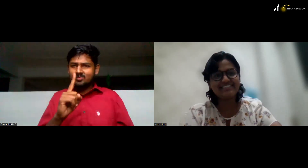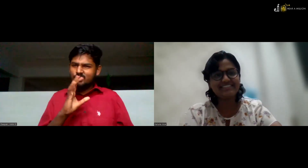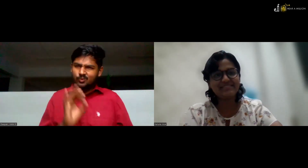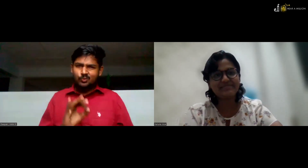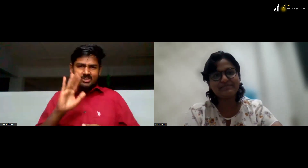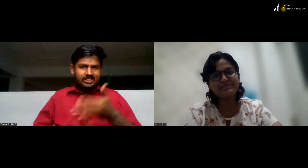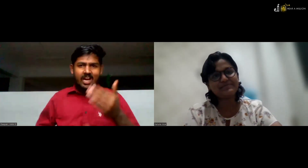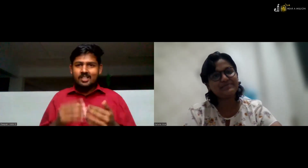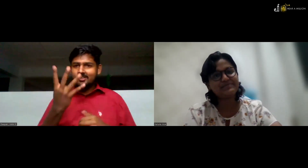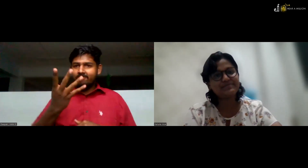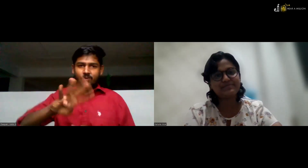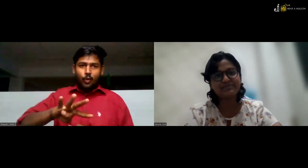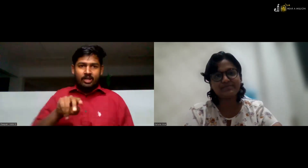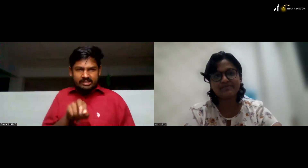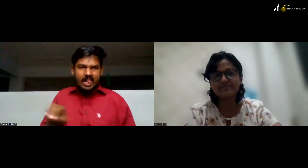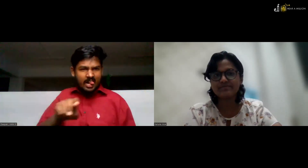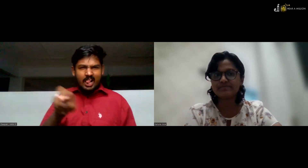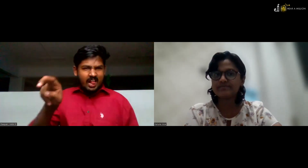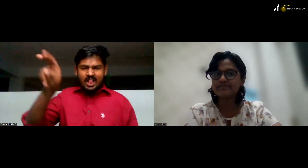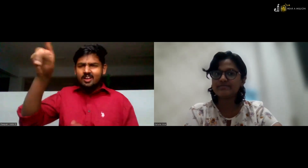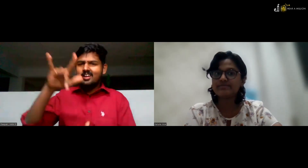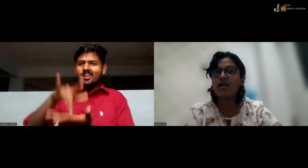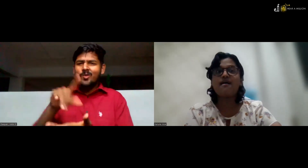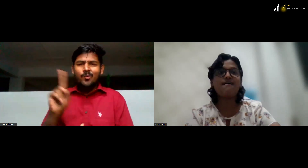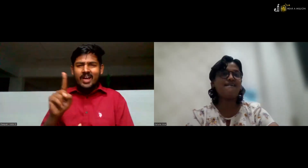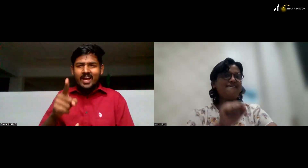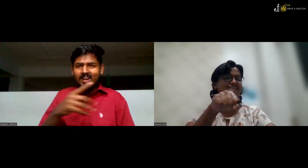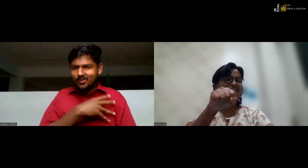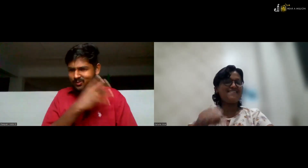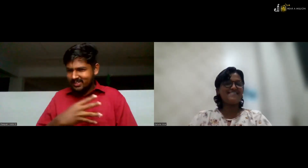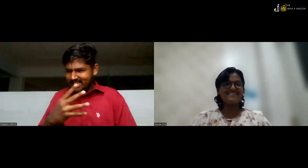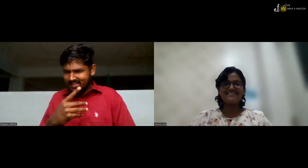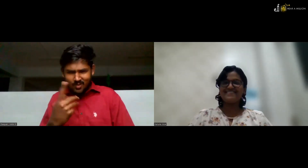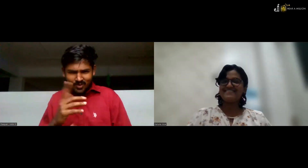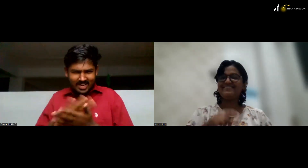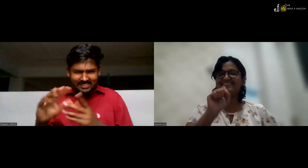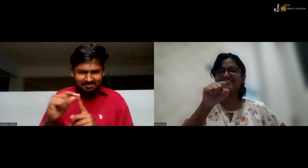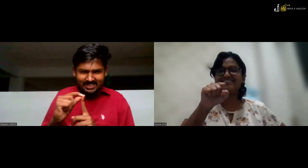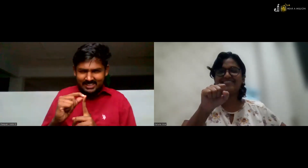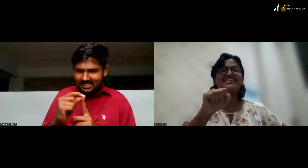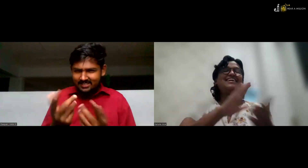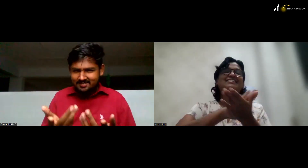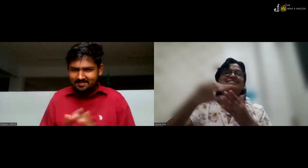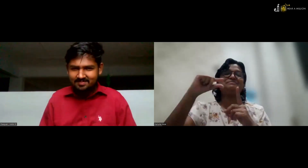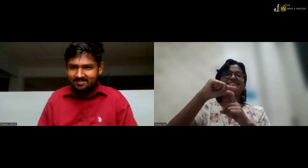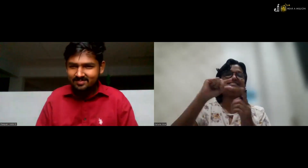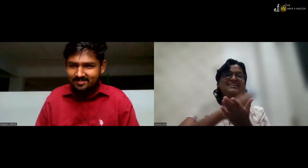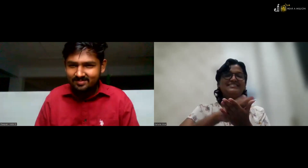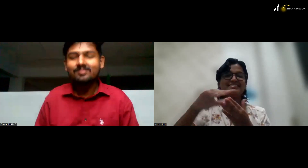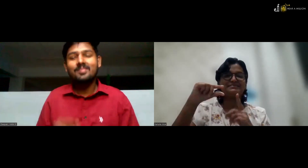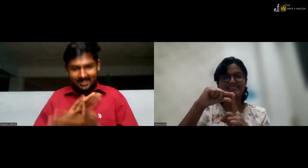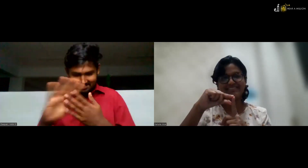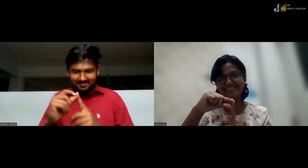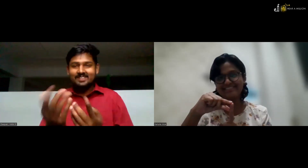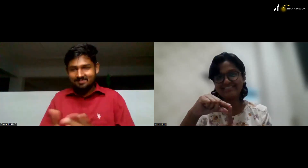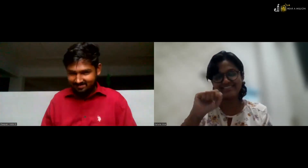soon. And the past experiences, what you shared, no? And you shared some 4 days experience, I guess, to